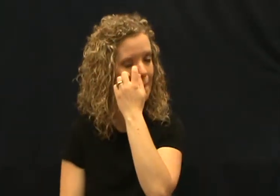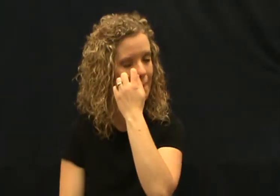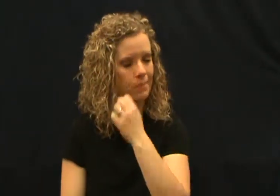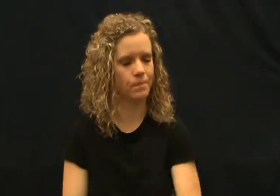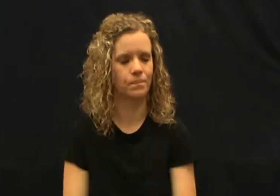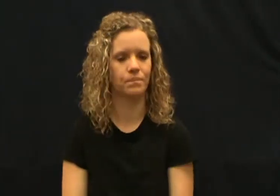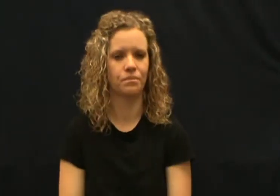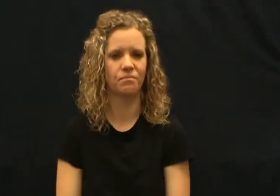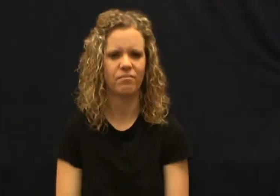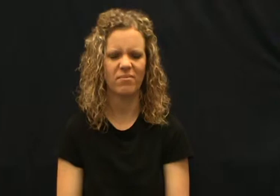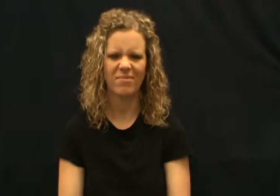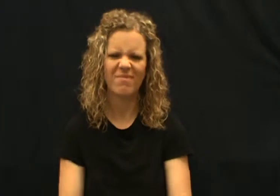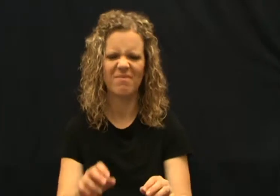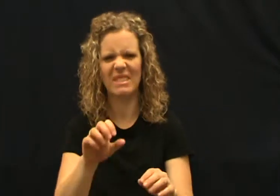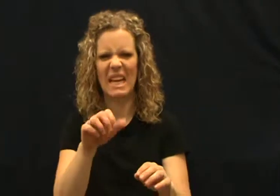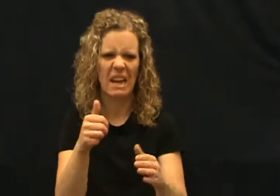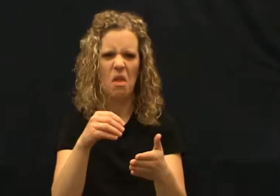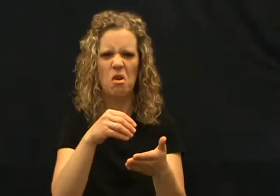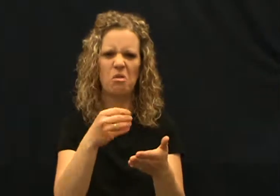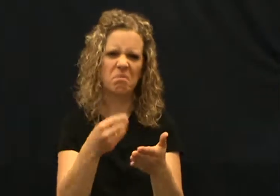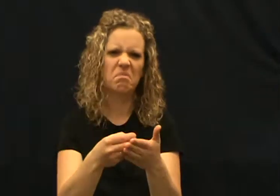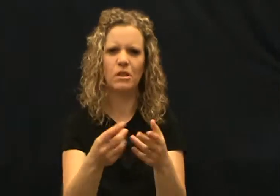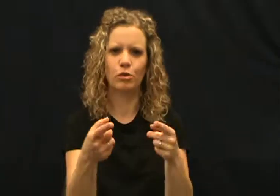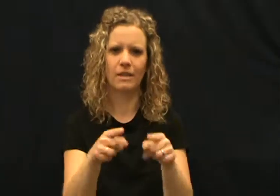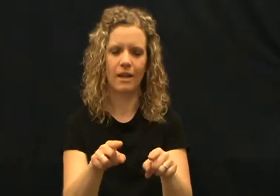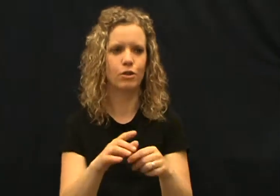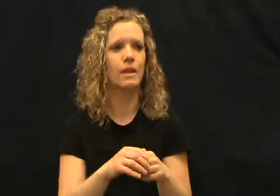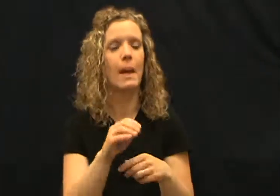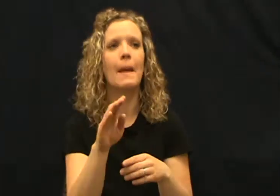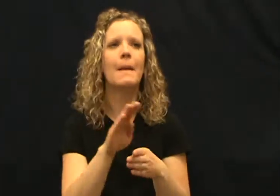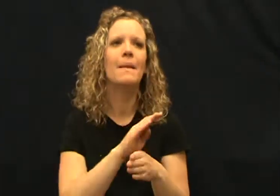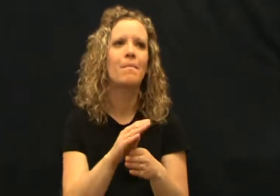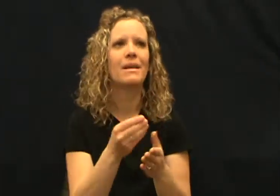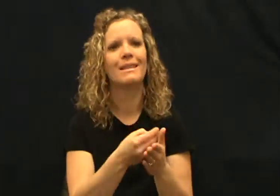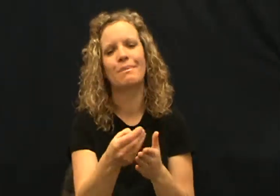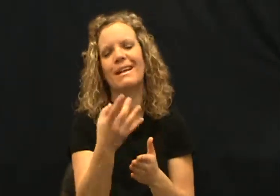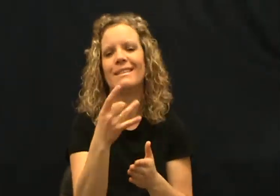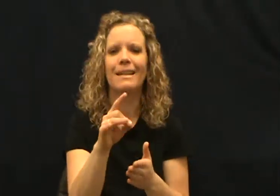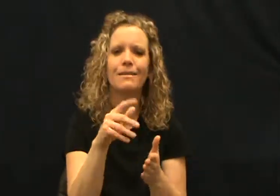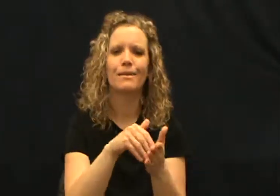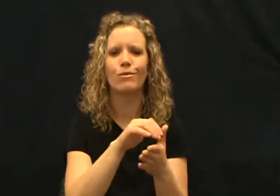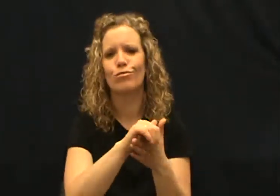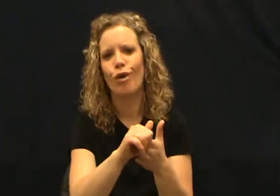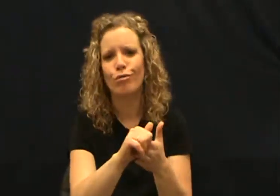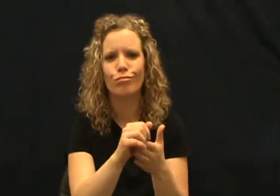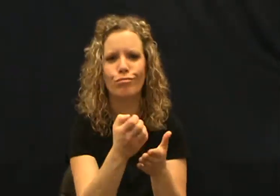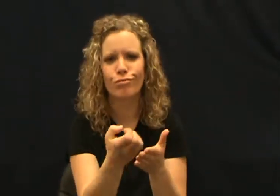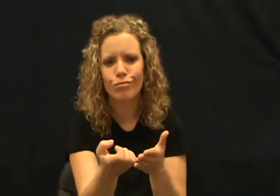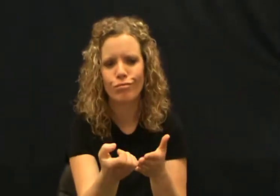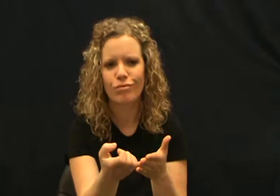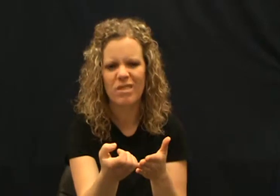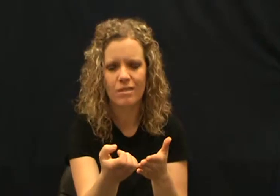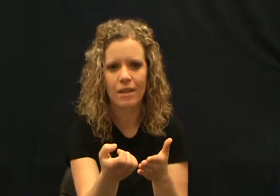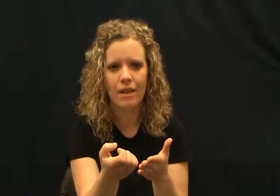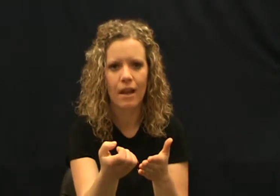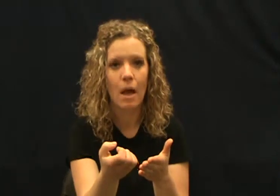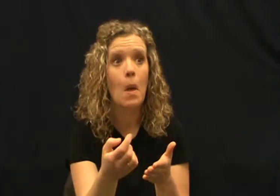another transaction. The company purchases $18,000 in equipment by paying $16,000 cash and